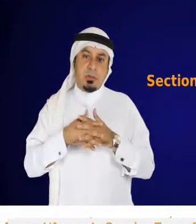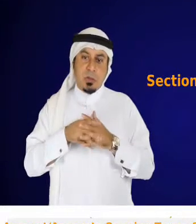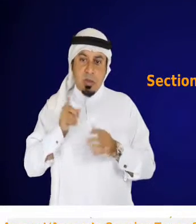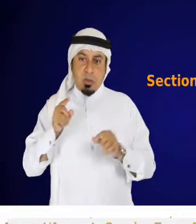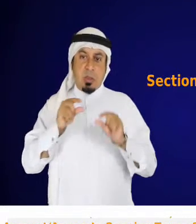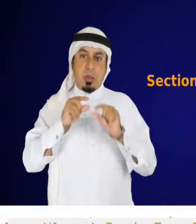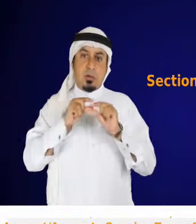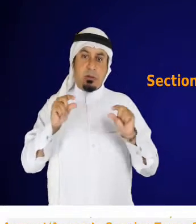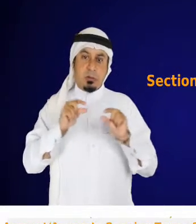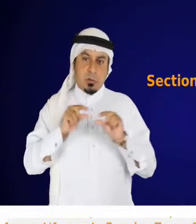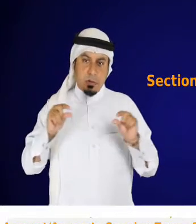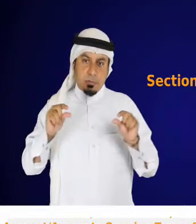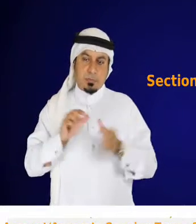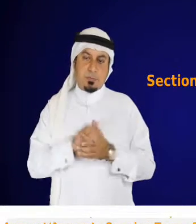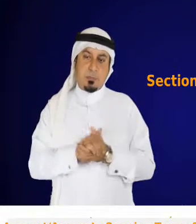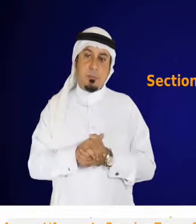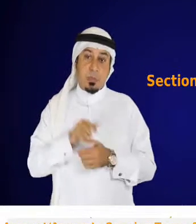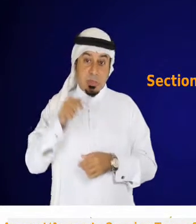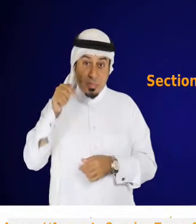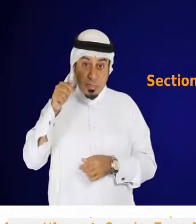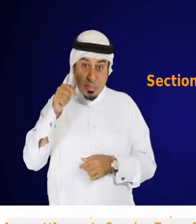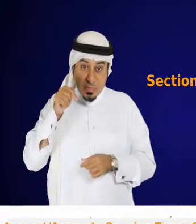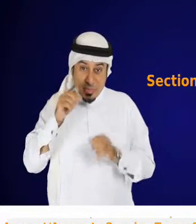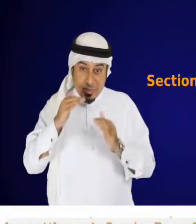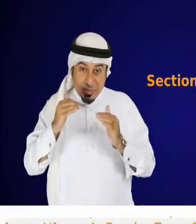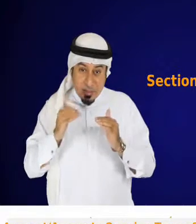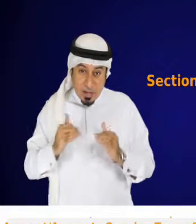holder or a third party against such consolidation or merging.